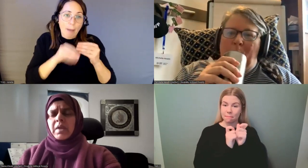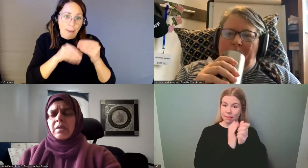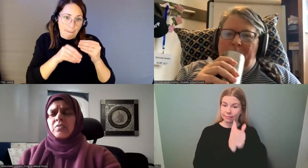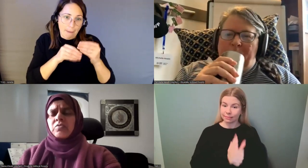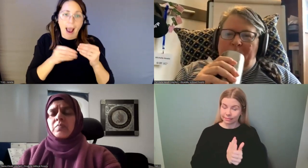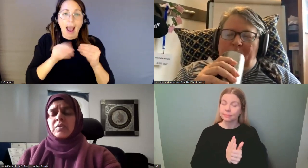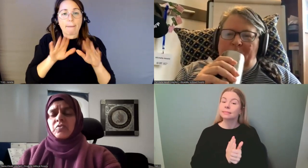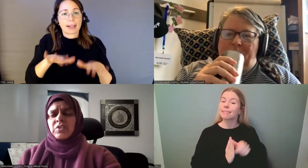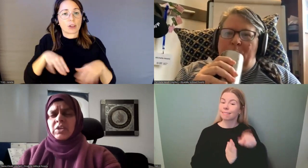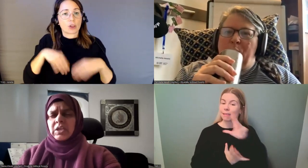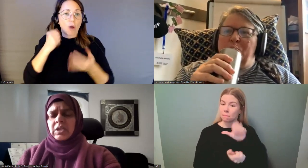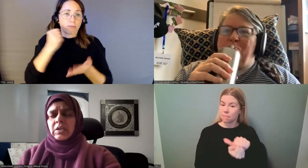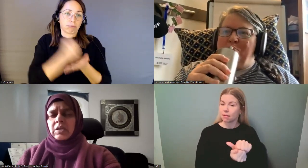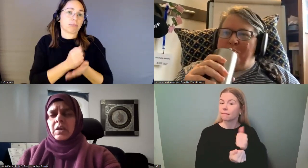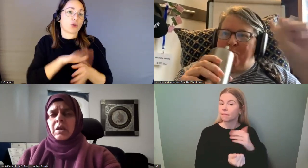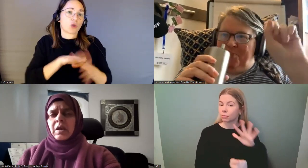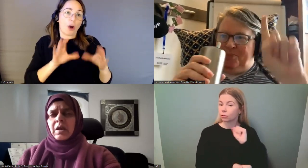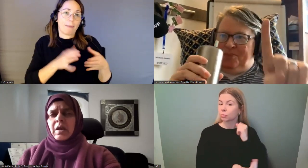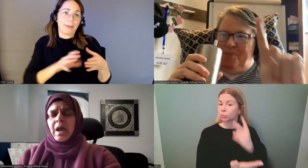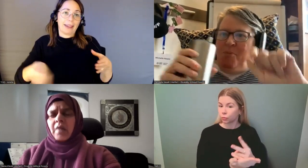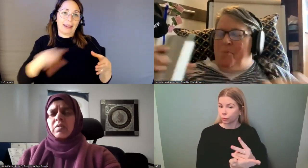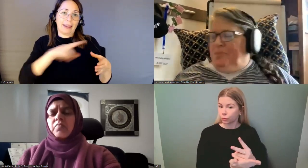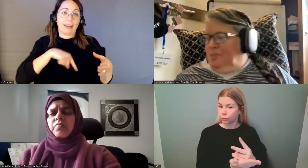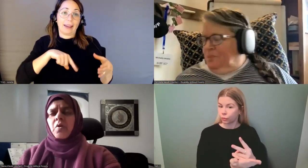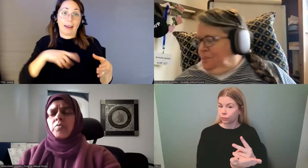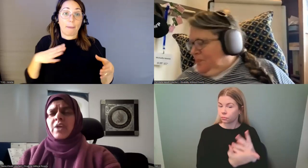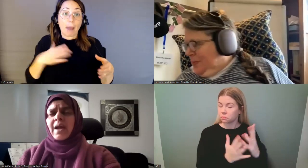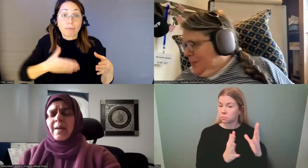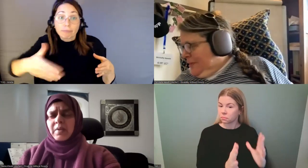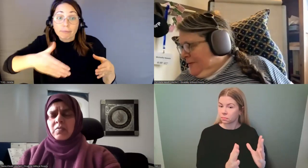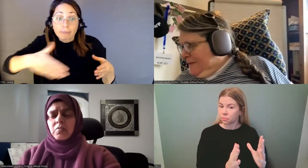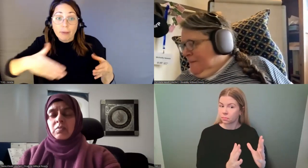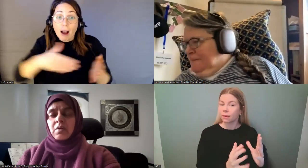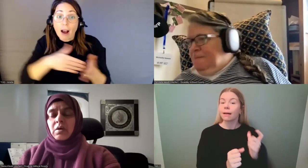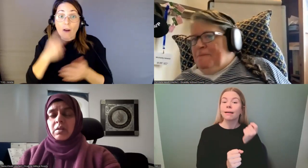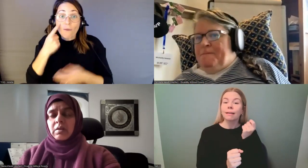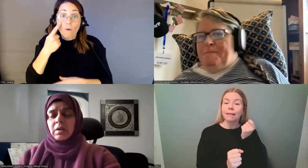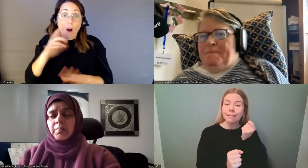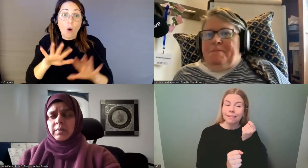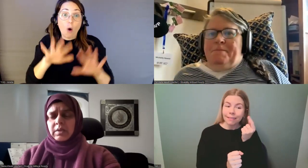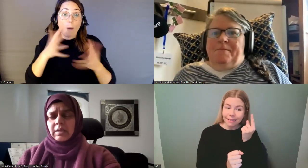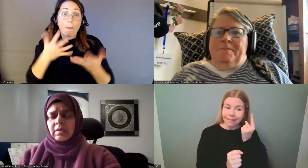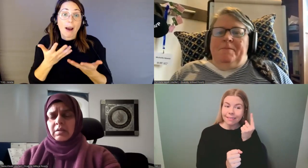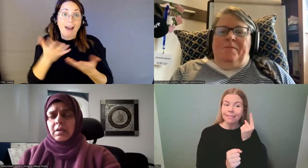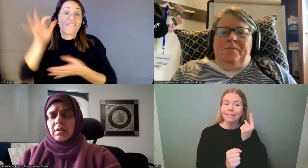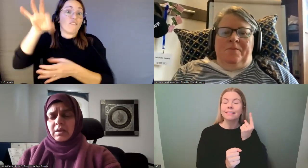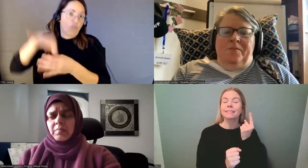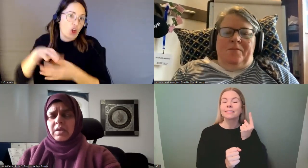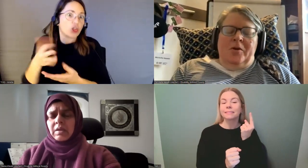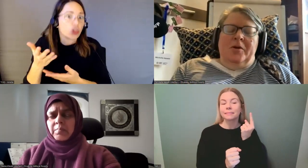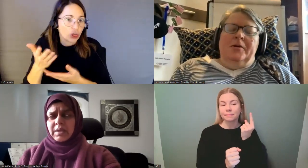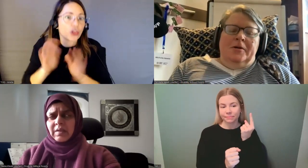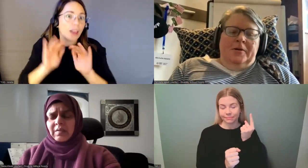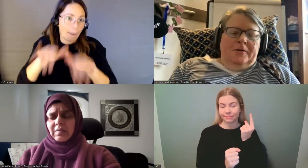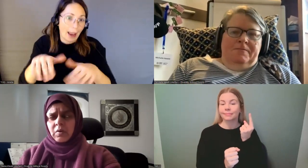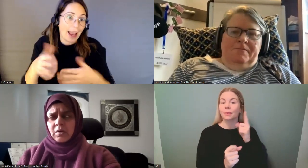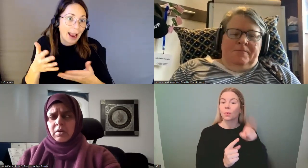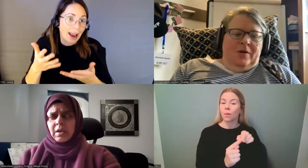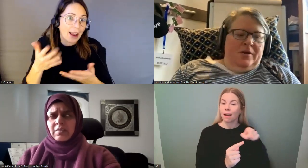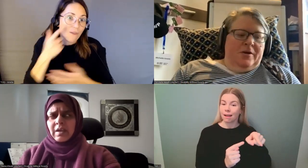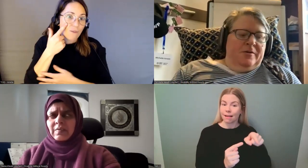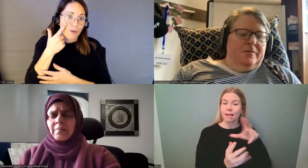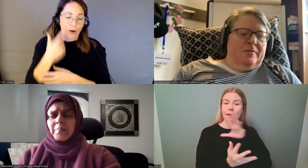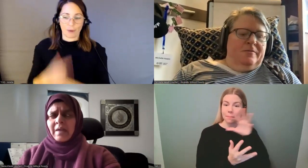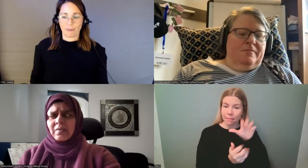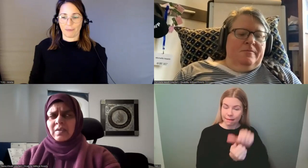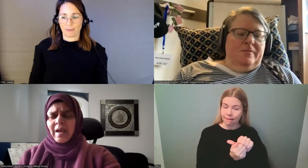It remains to be seen how the vote happens once they're complete. The committee completes its work